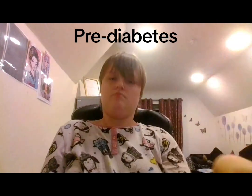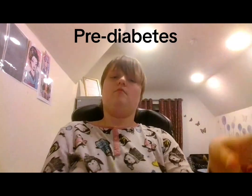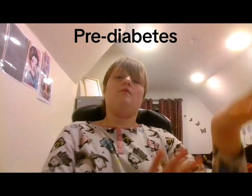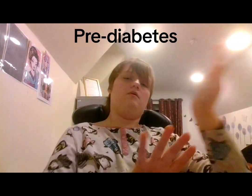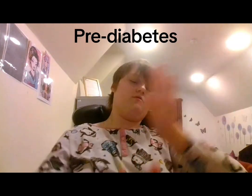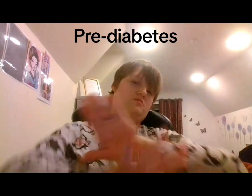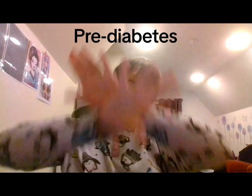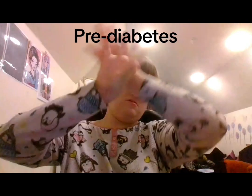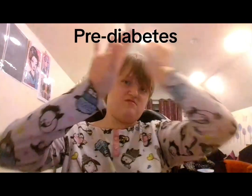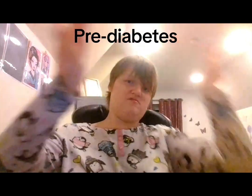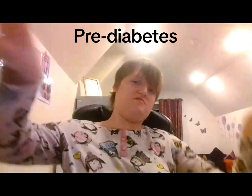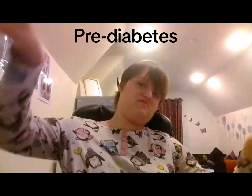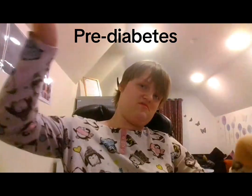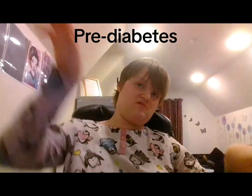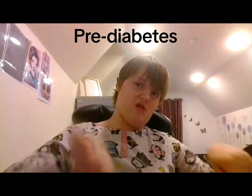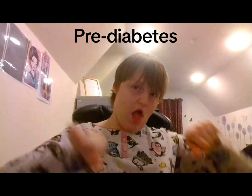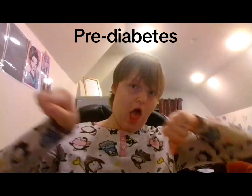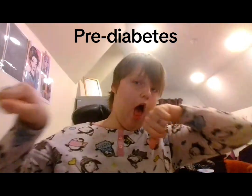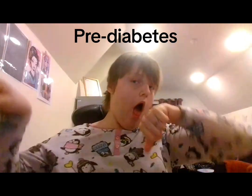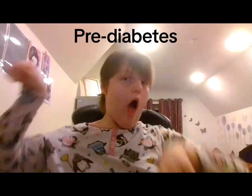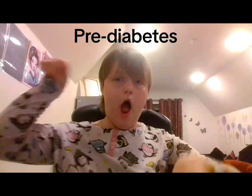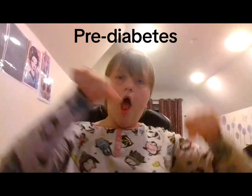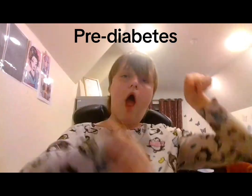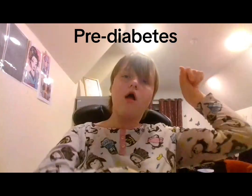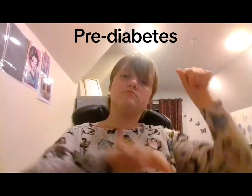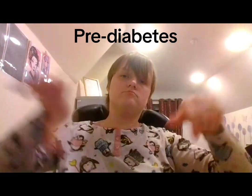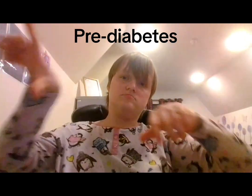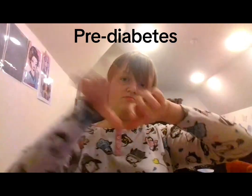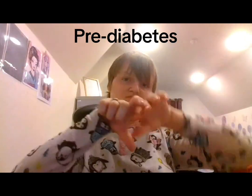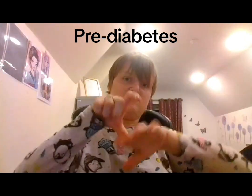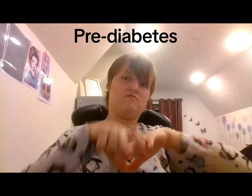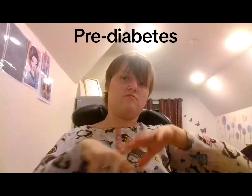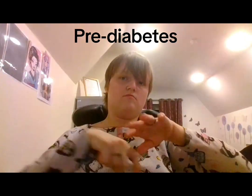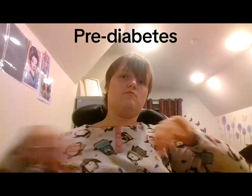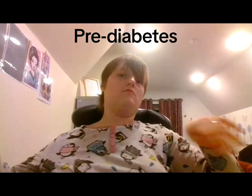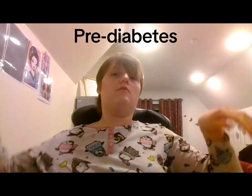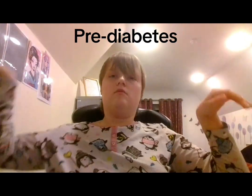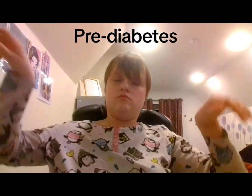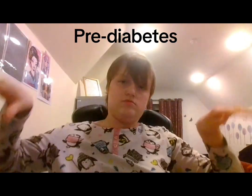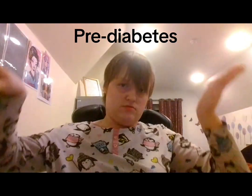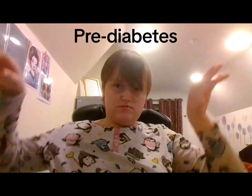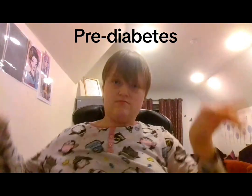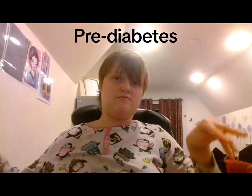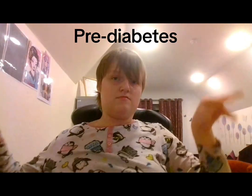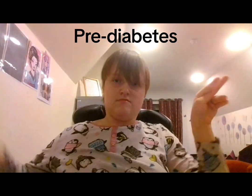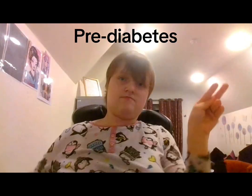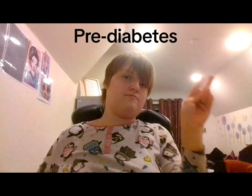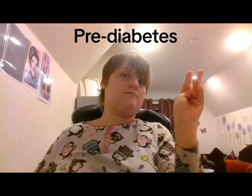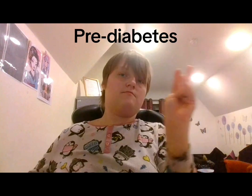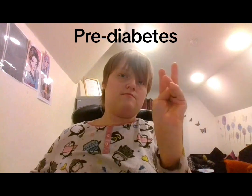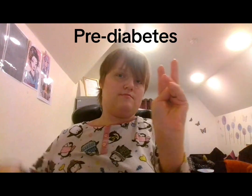these ways of eating have been linked with a decreased risk of type 2 diabetes.